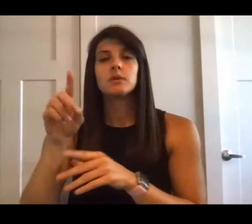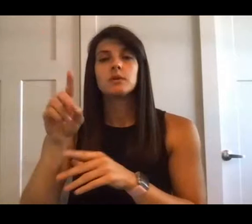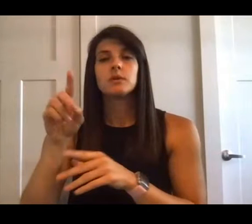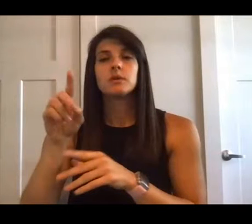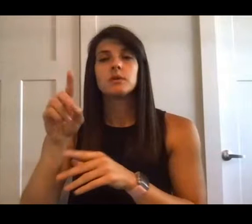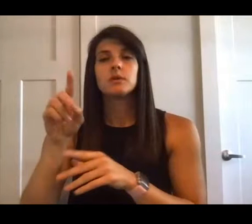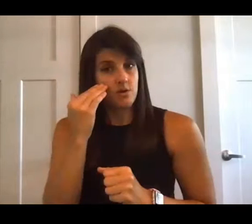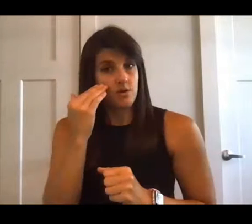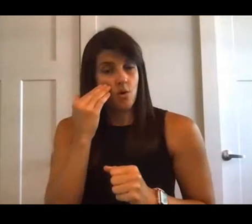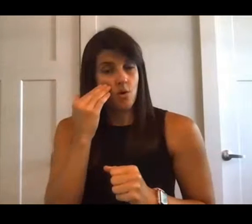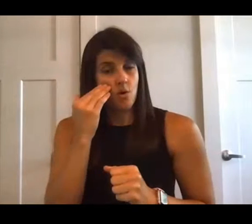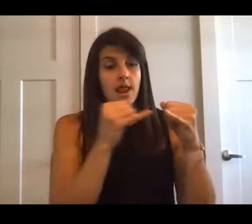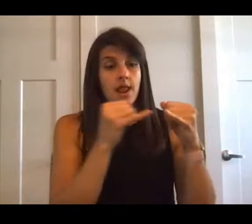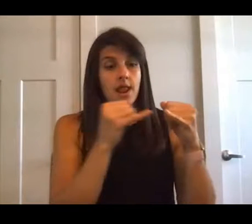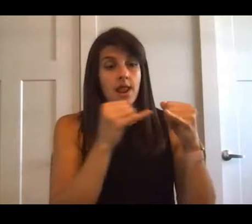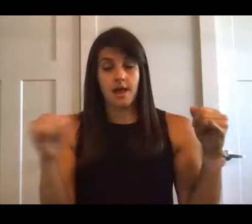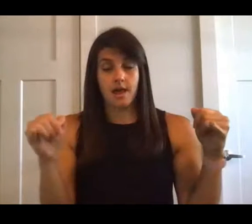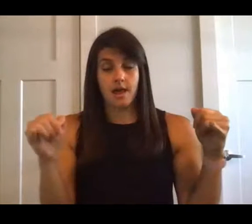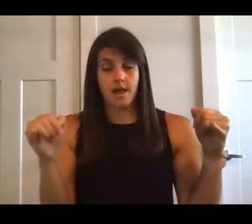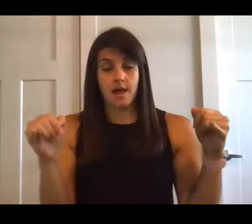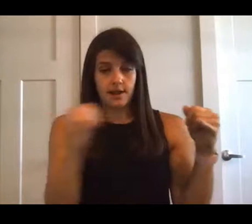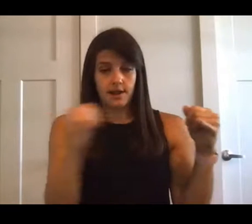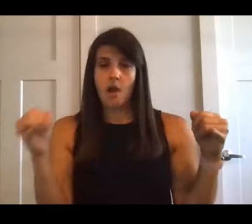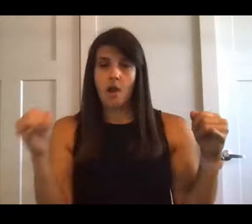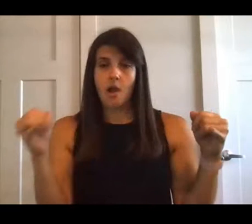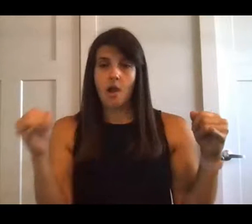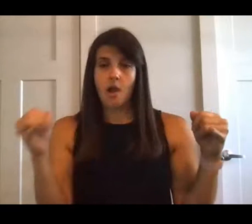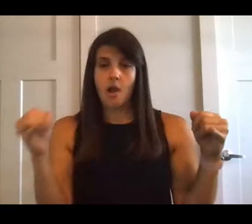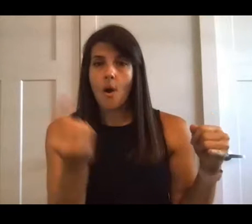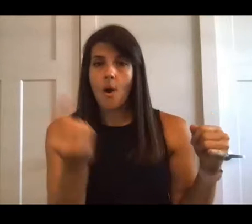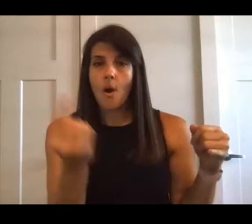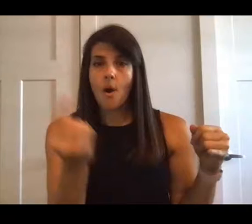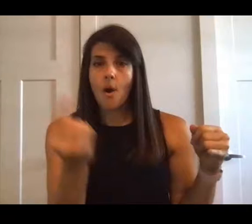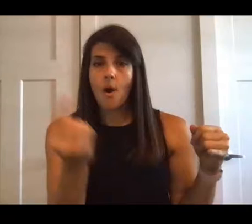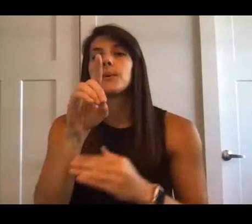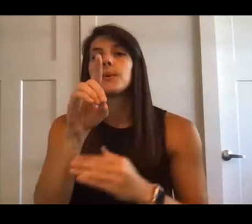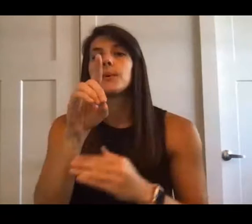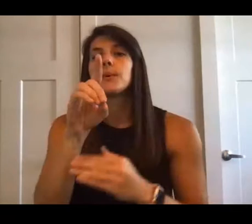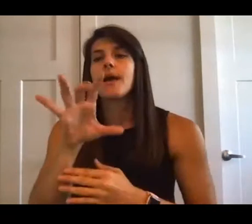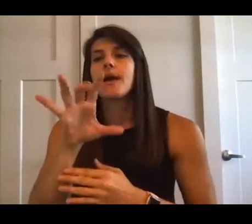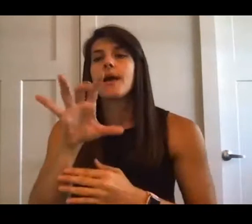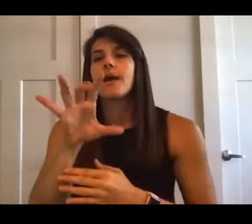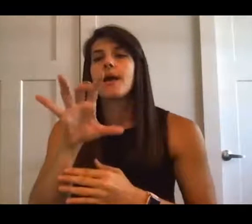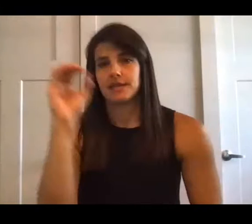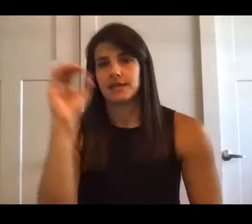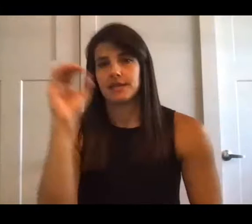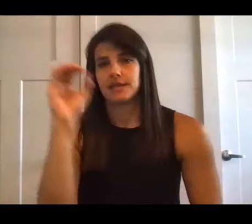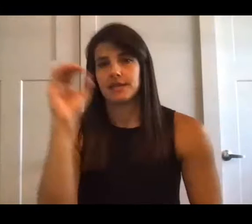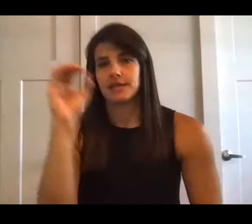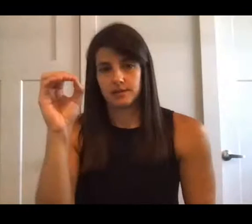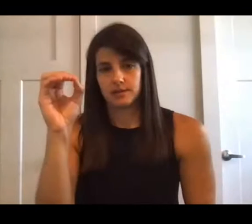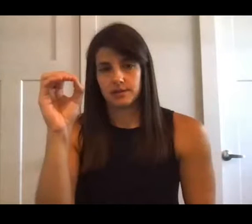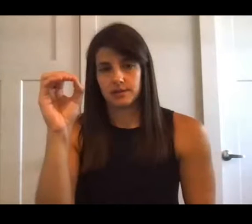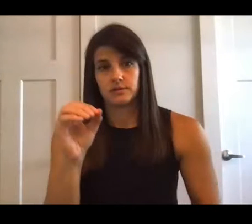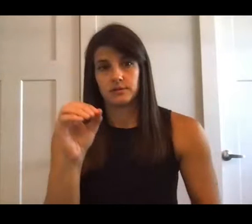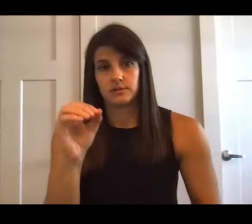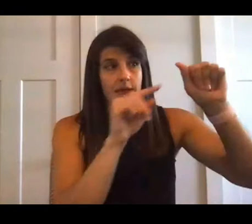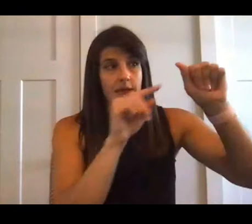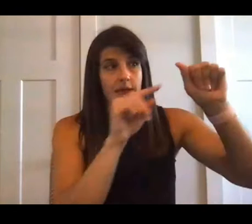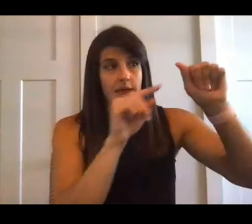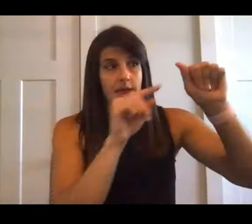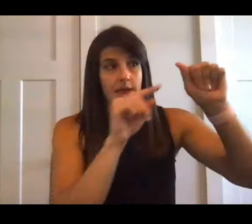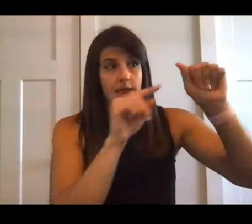measures 180 degrees. That is an angle of a straight line. AB's angle measurement is